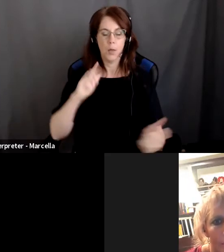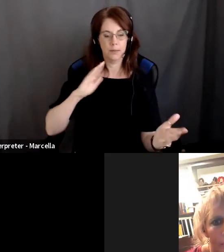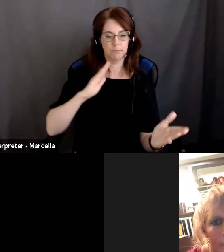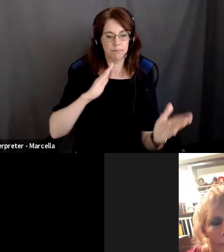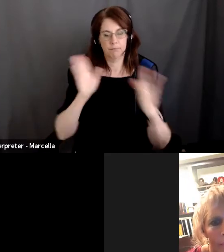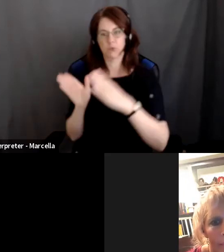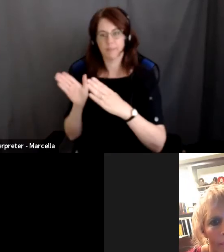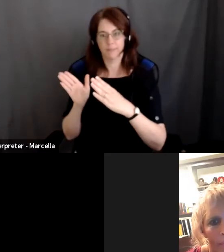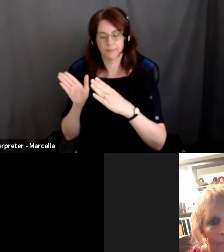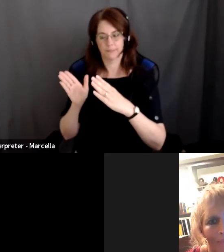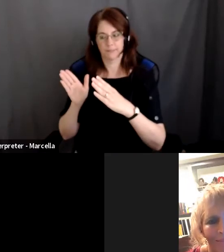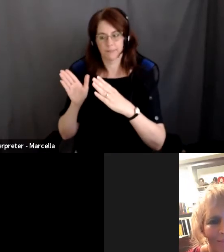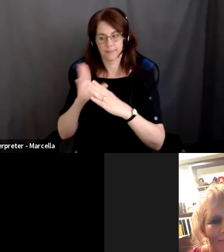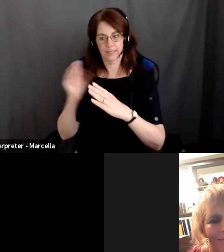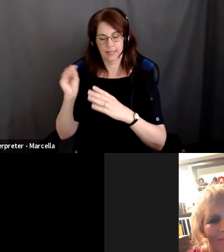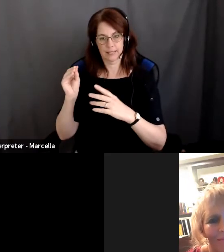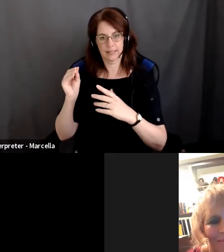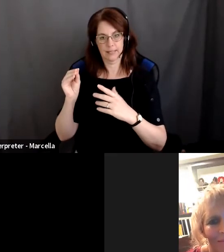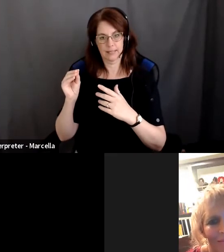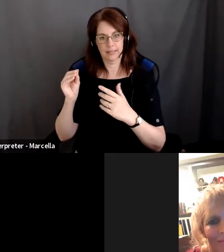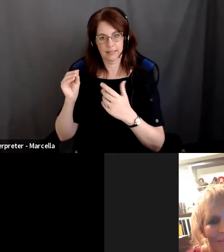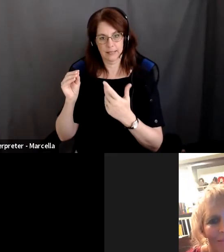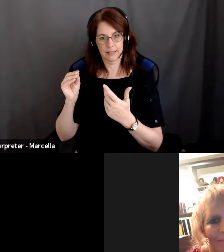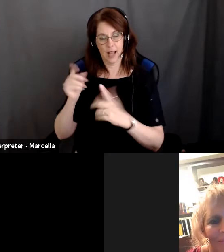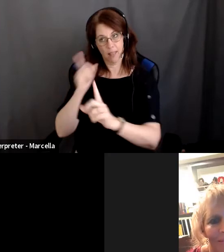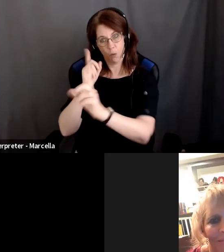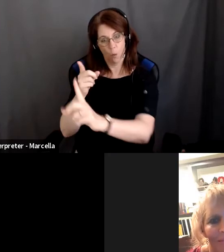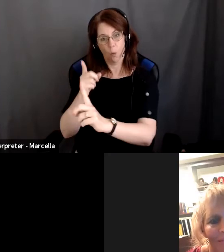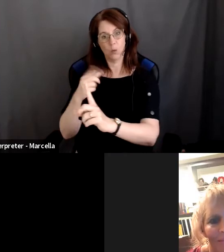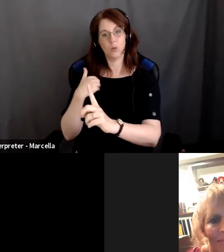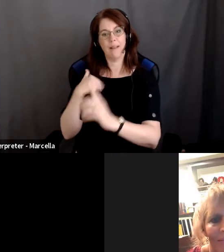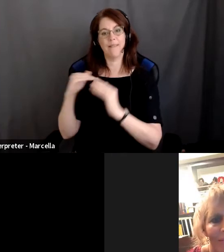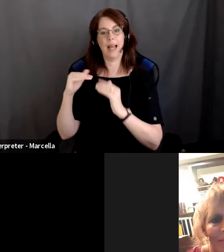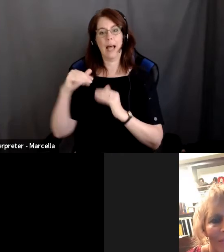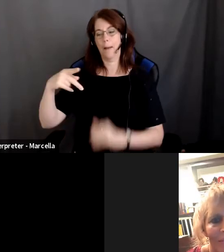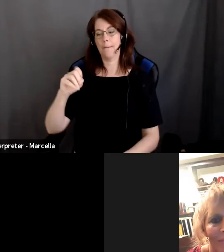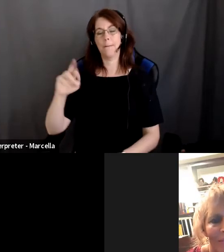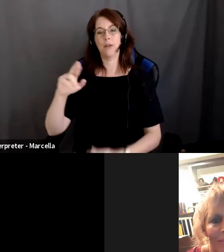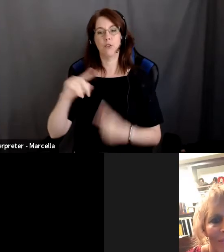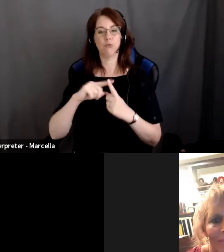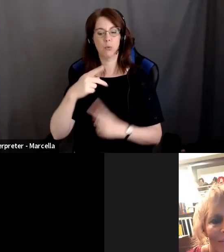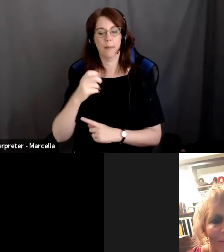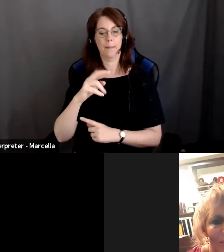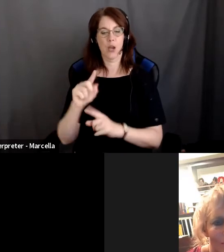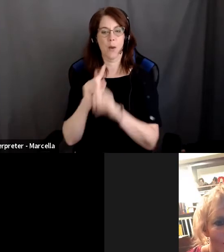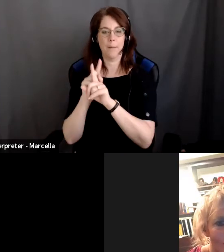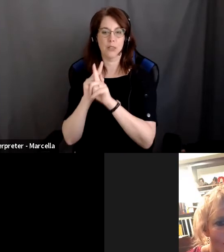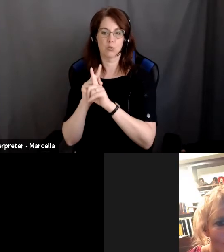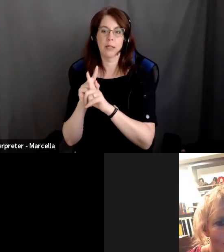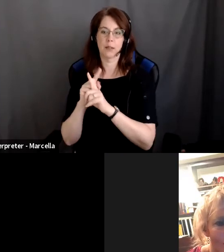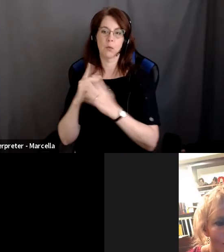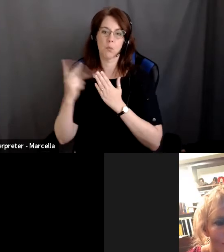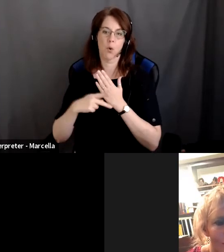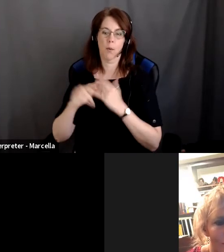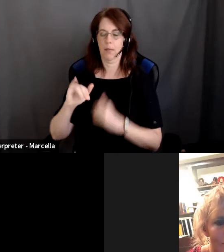gears, and the end goal is to have a peer-to-peer mentoring program that April